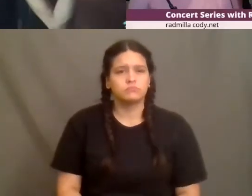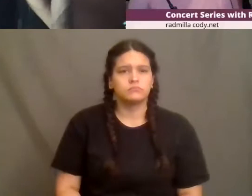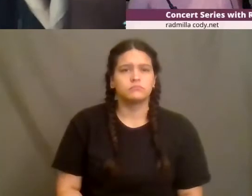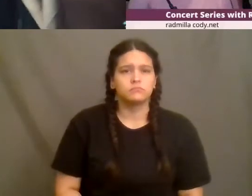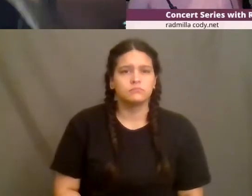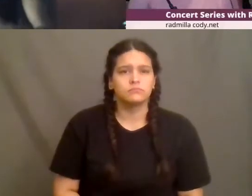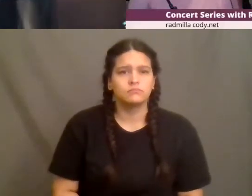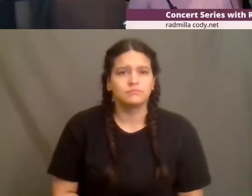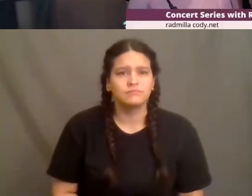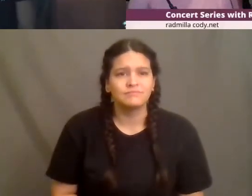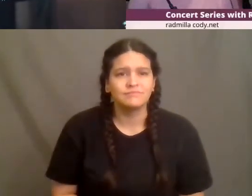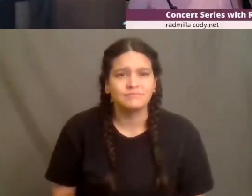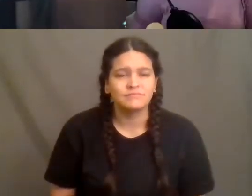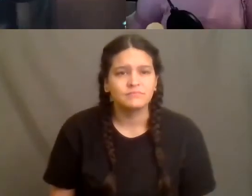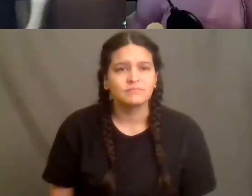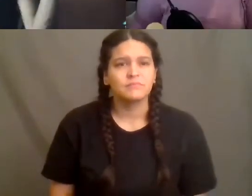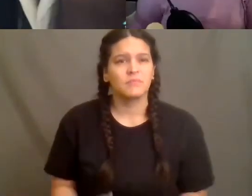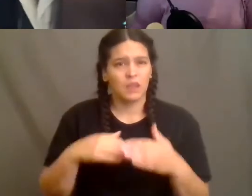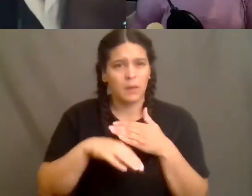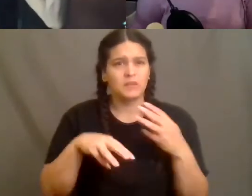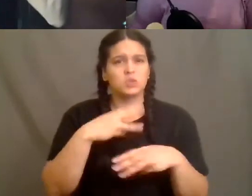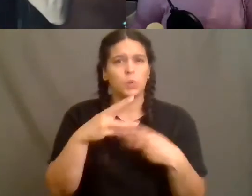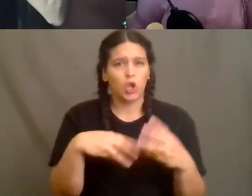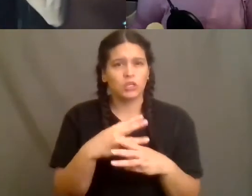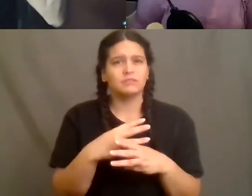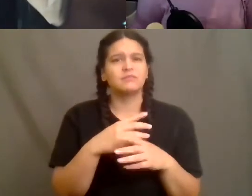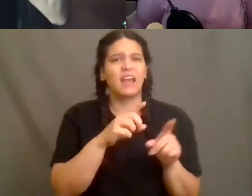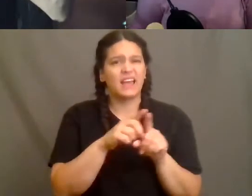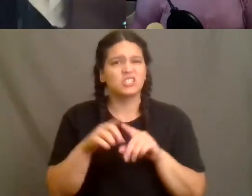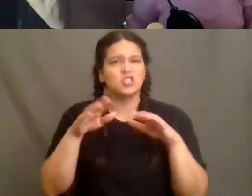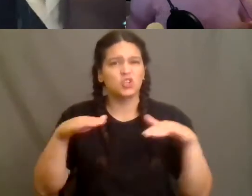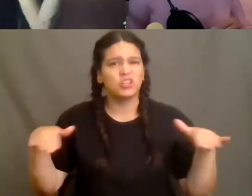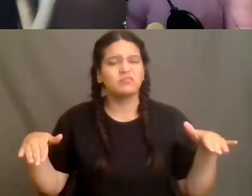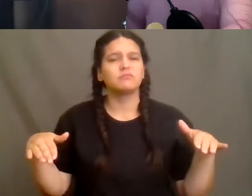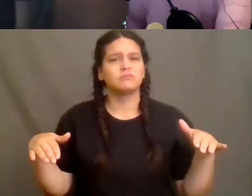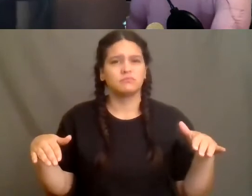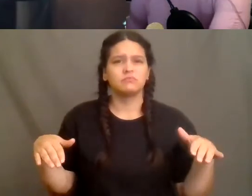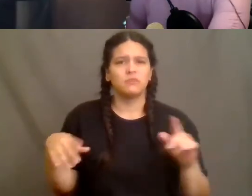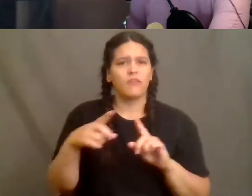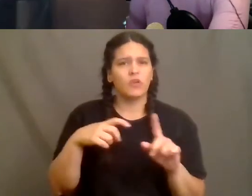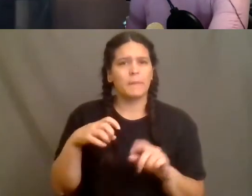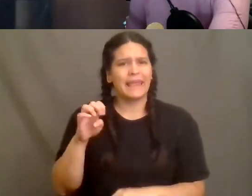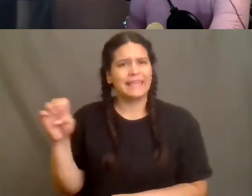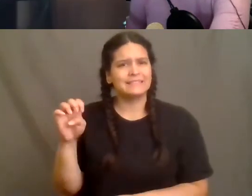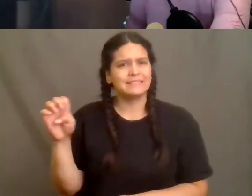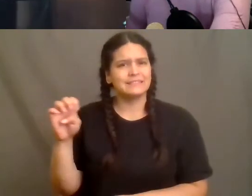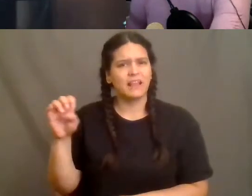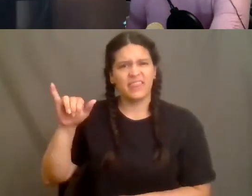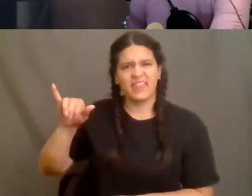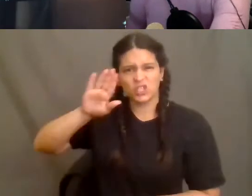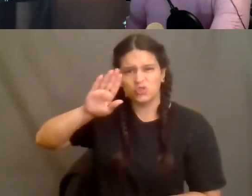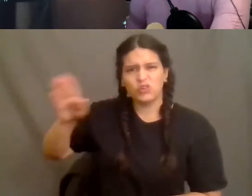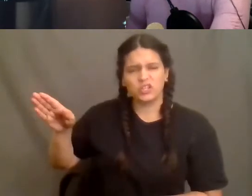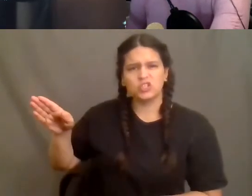I can't hear. This world is a child. And in that we come into the world from the east. And then that in that direction lies our